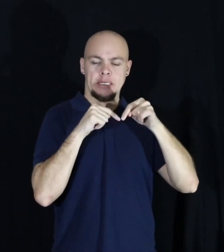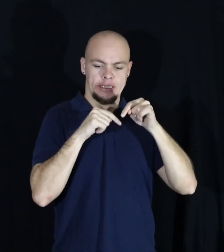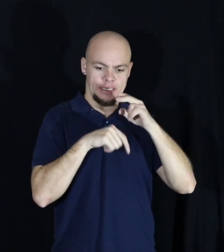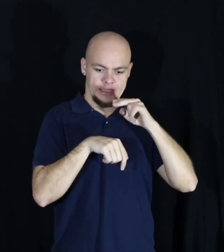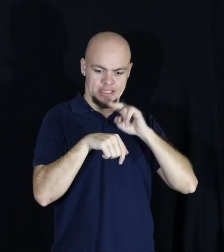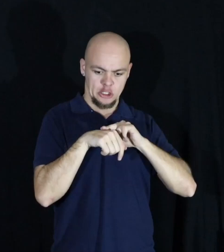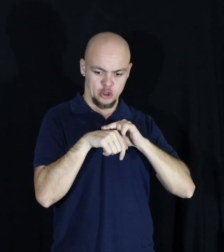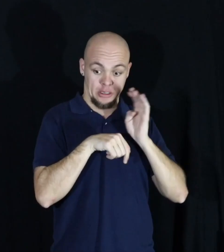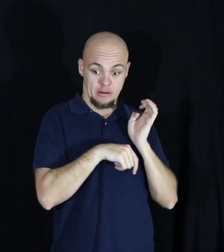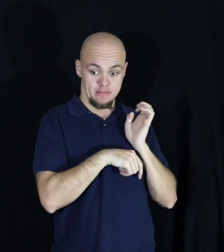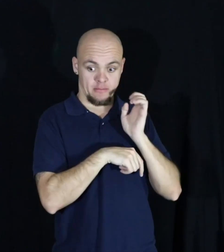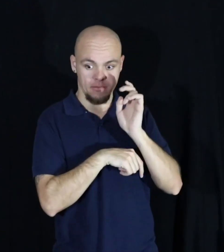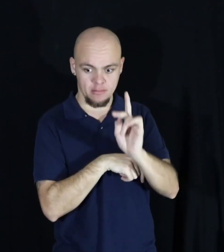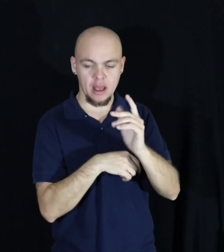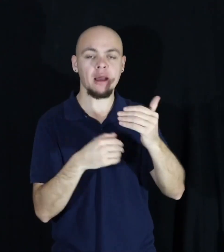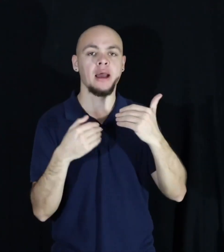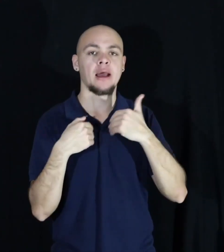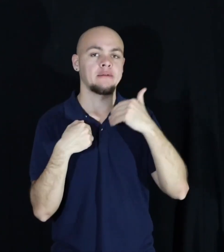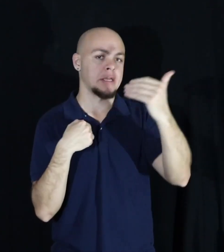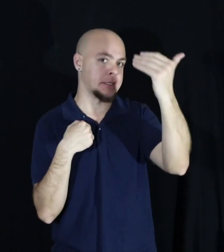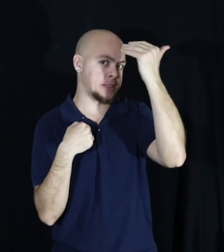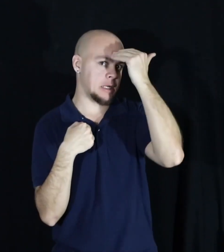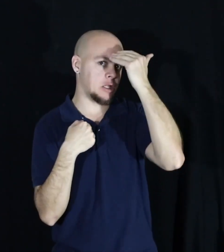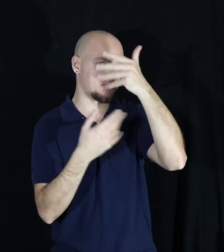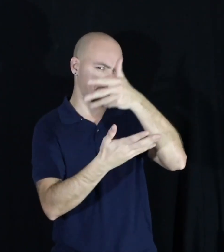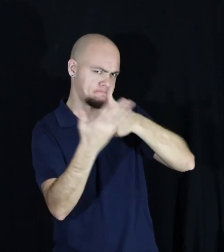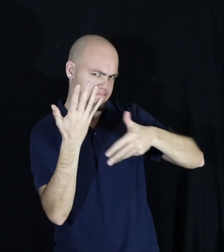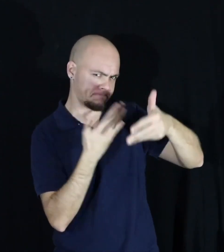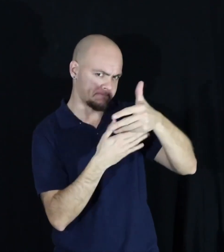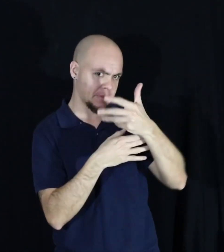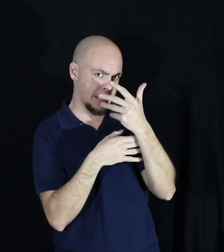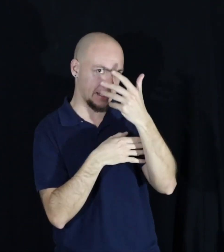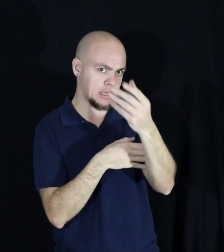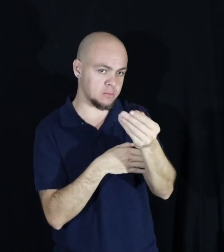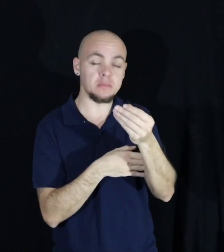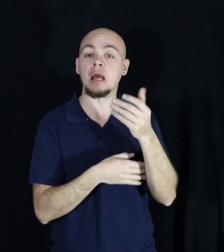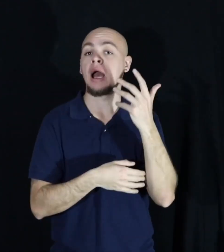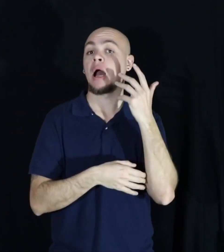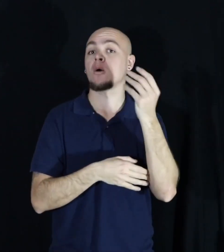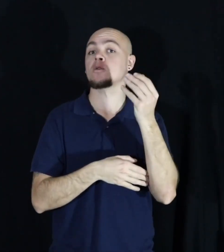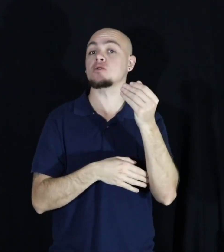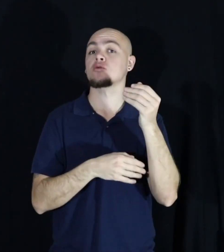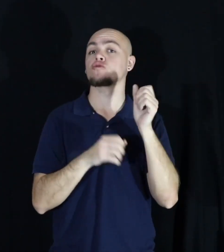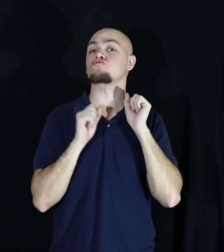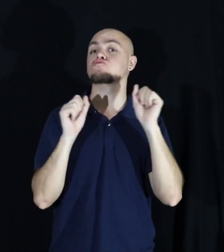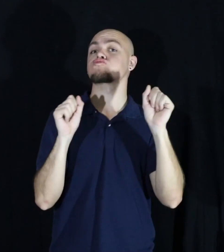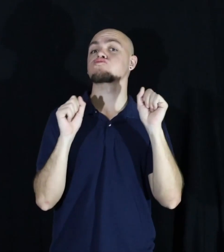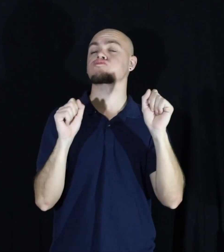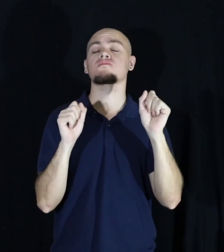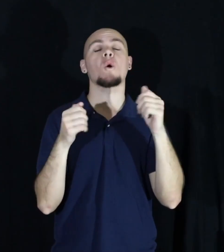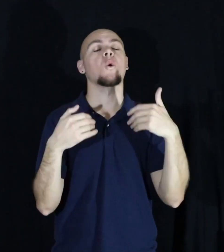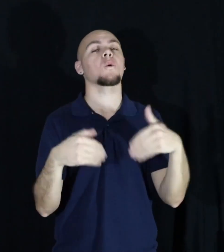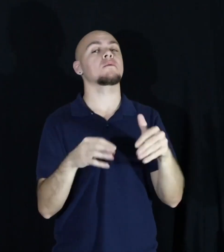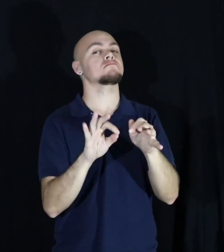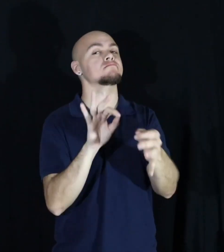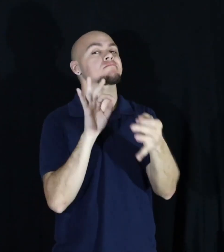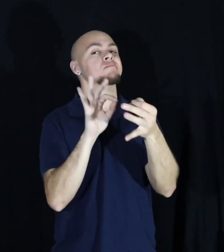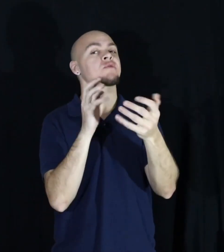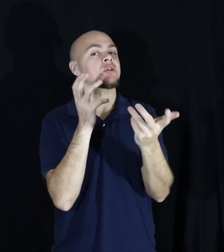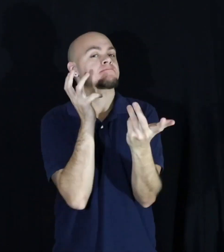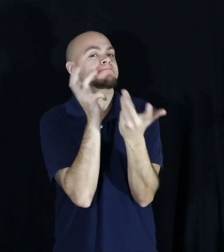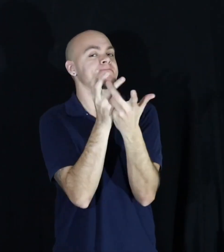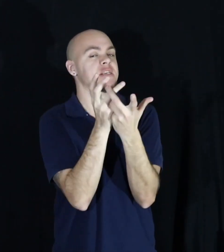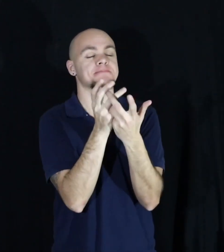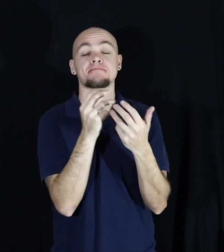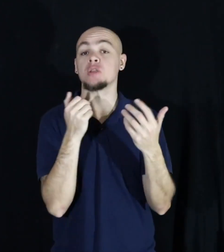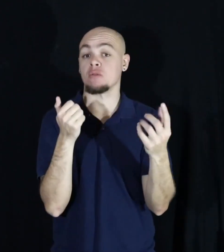then returns with insight for society. I believe that outdoor recreation fits perfectly in this model.